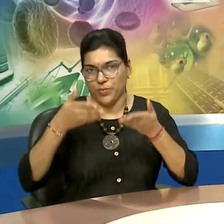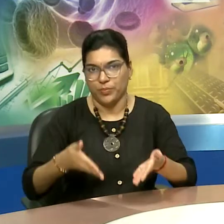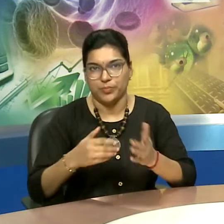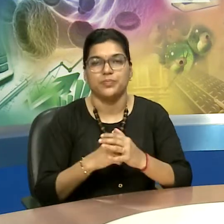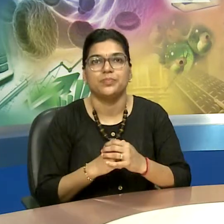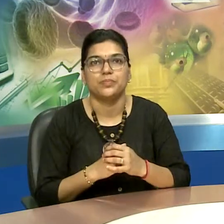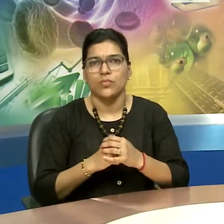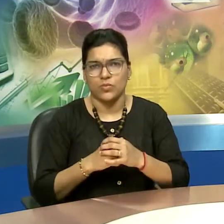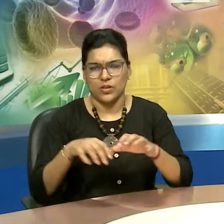constitution.